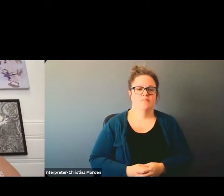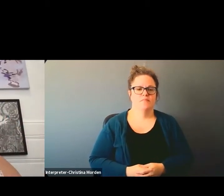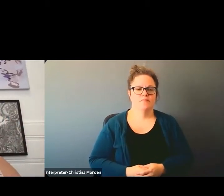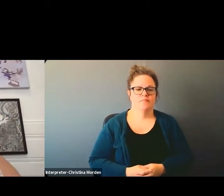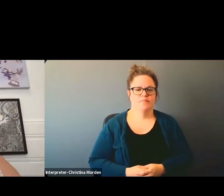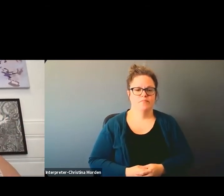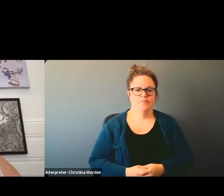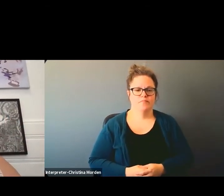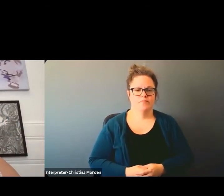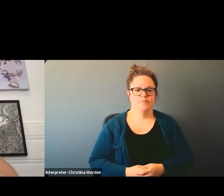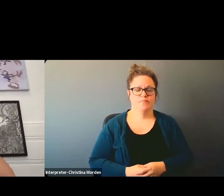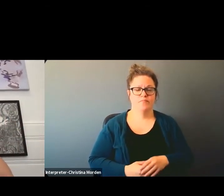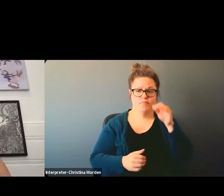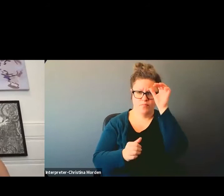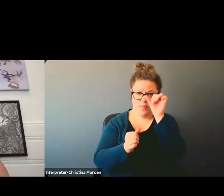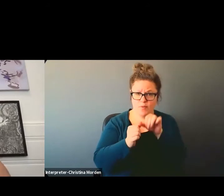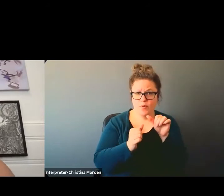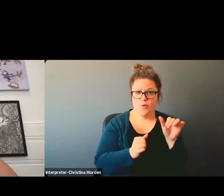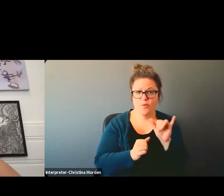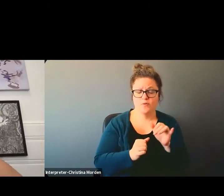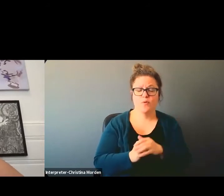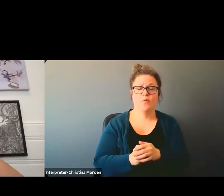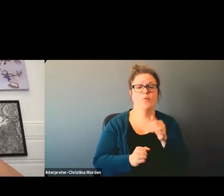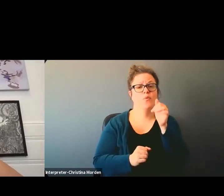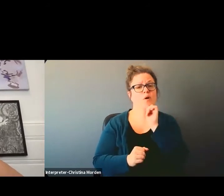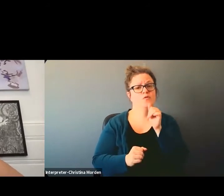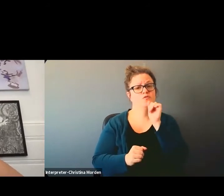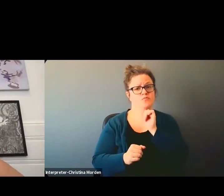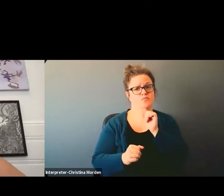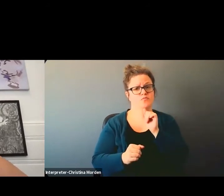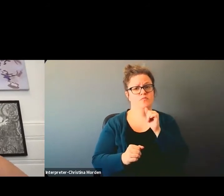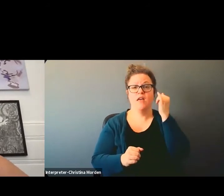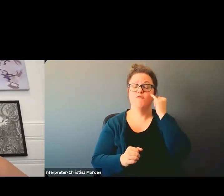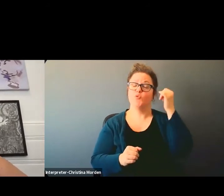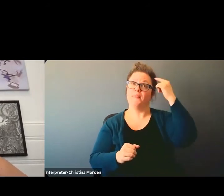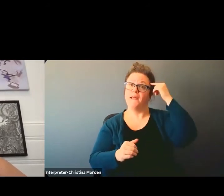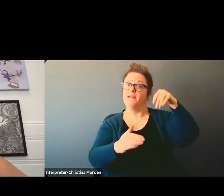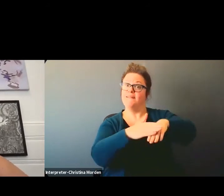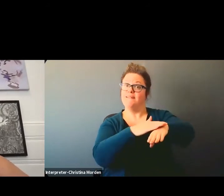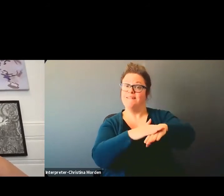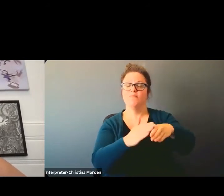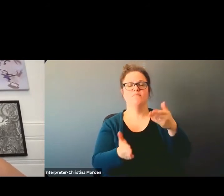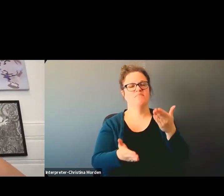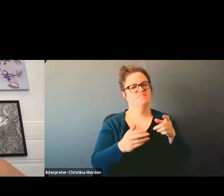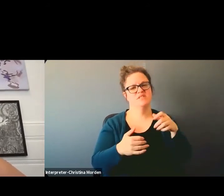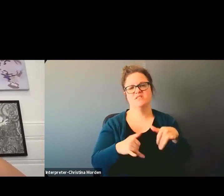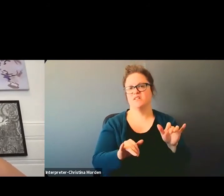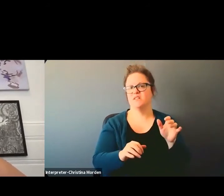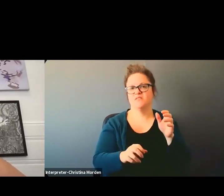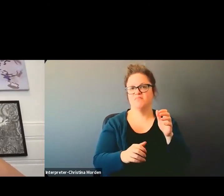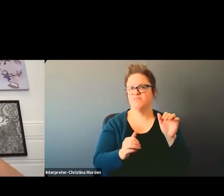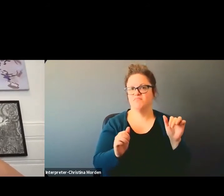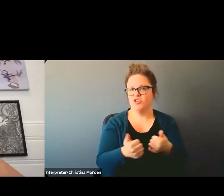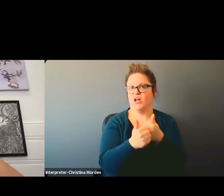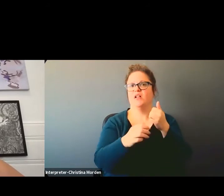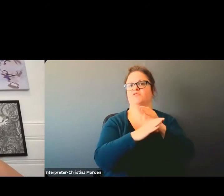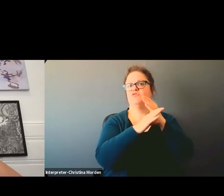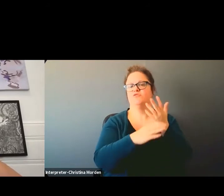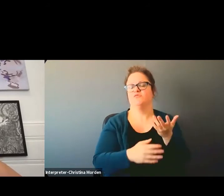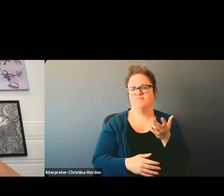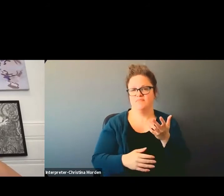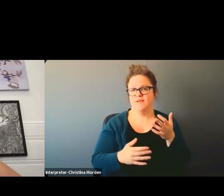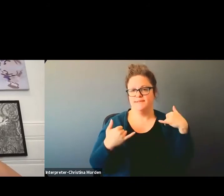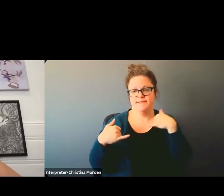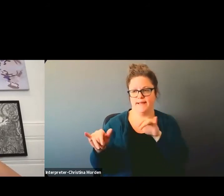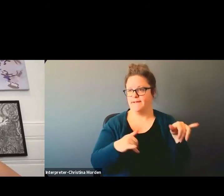Right. Remember also that even accessible washrooms can present challenges. The standards aren't always 100%. So